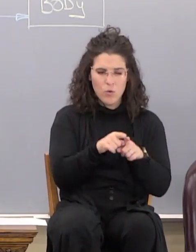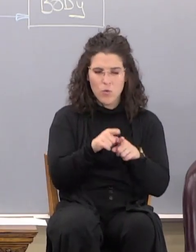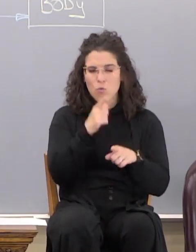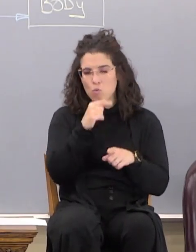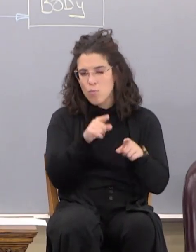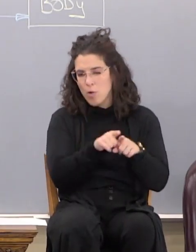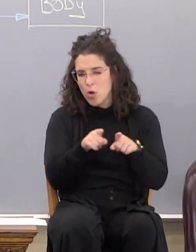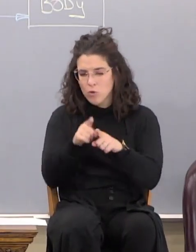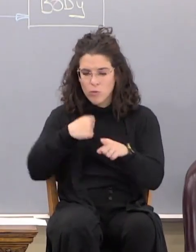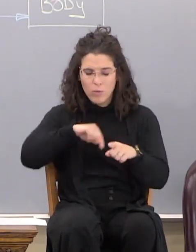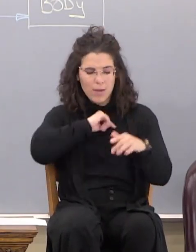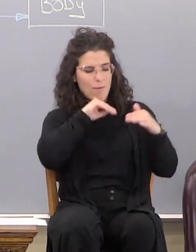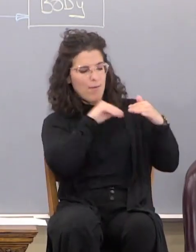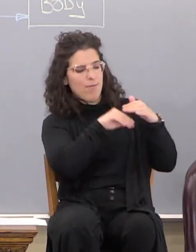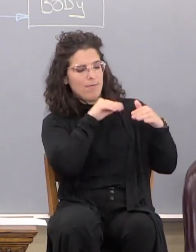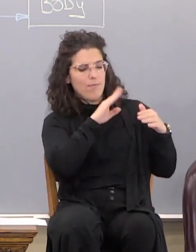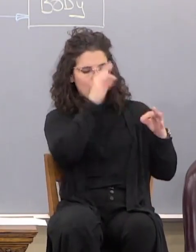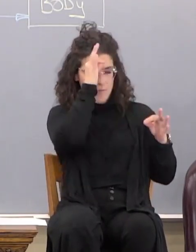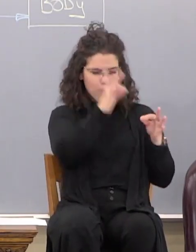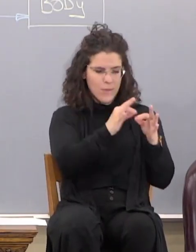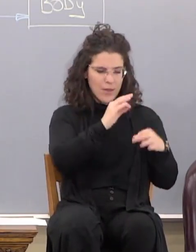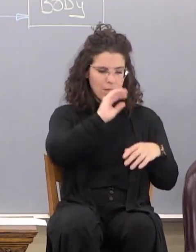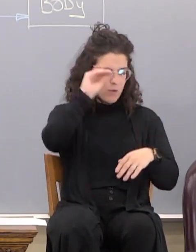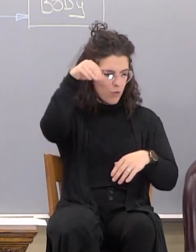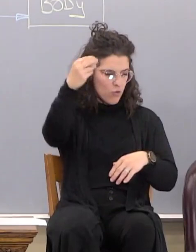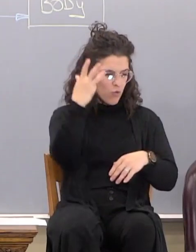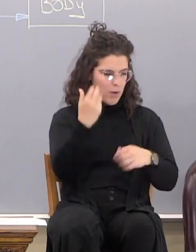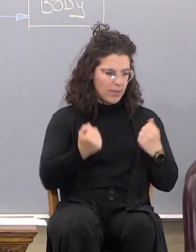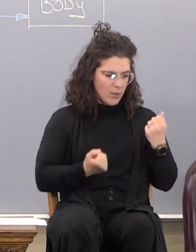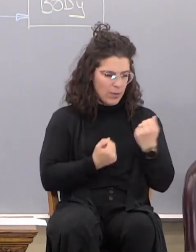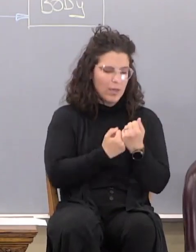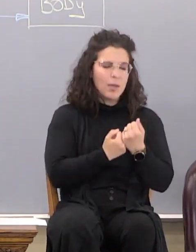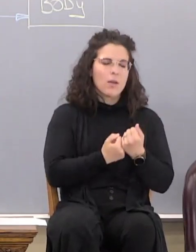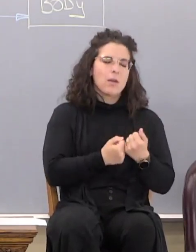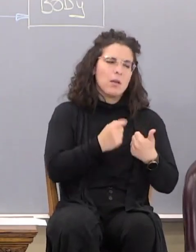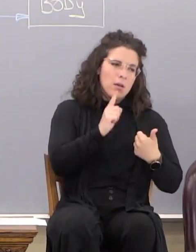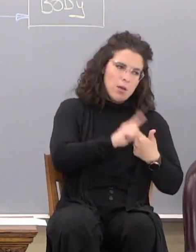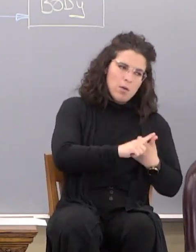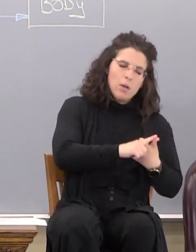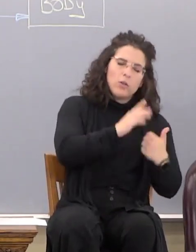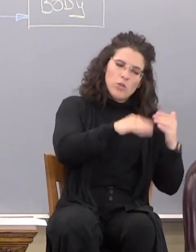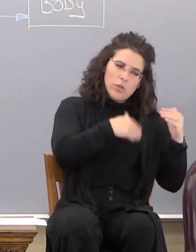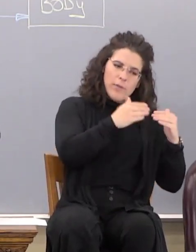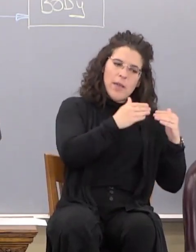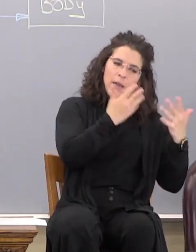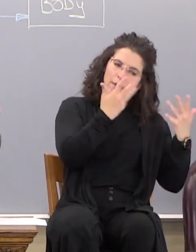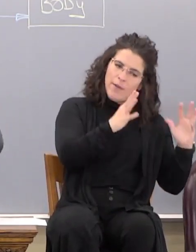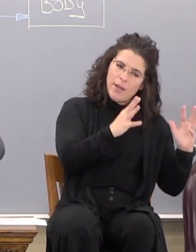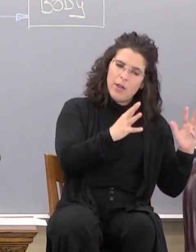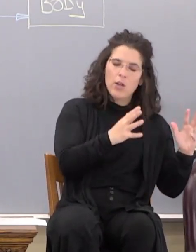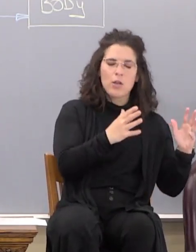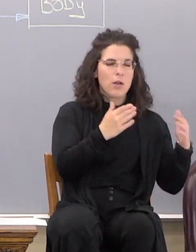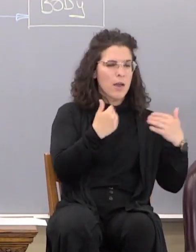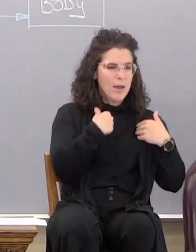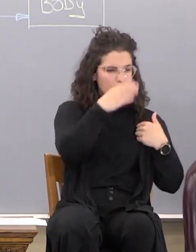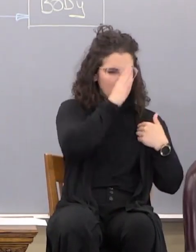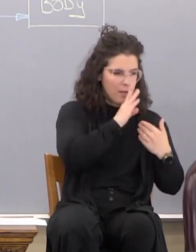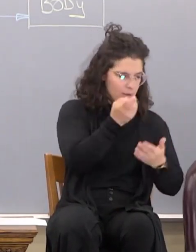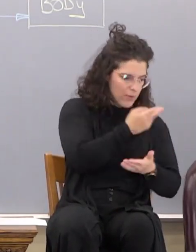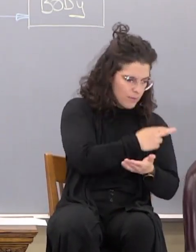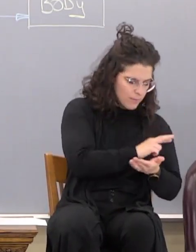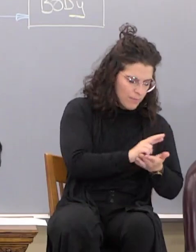have access by faith into this grace when we stand. One is justification. It's over with. It's done. I have God's